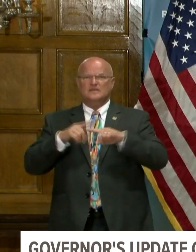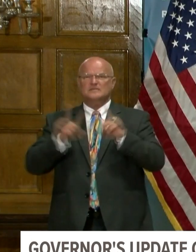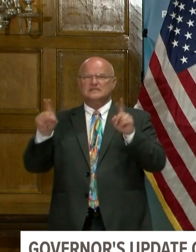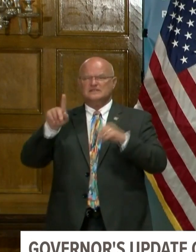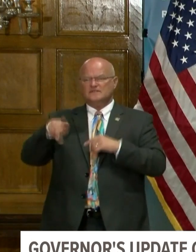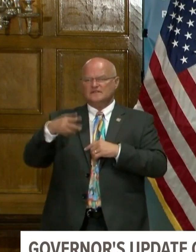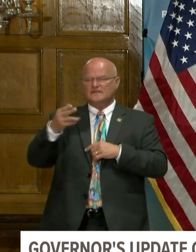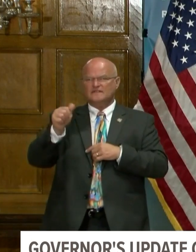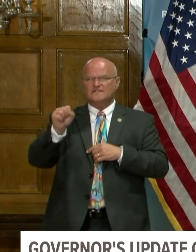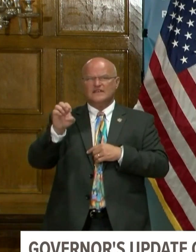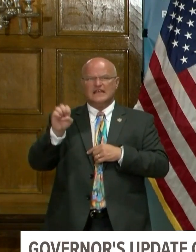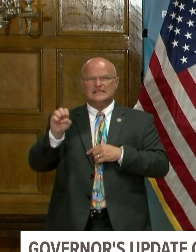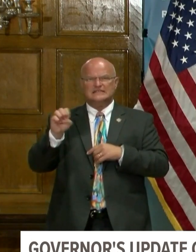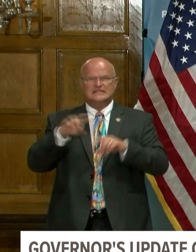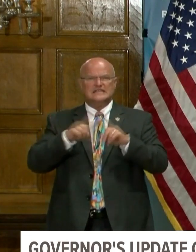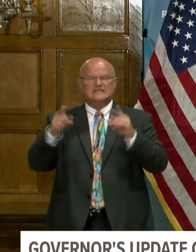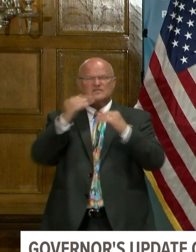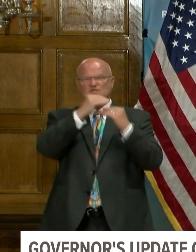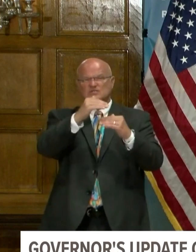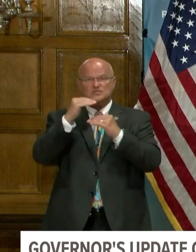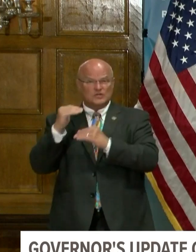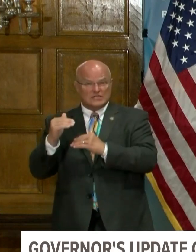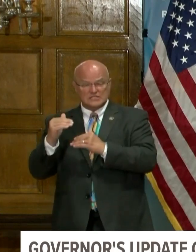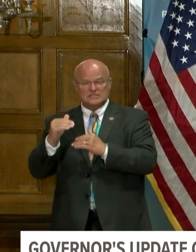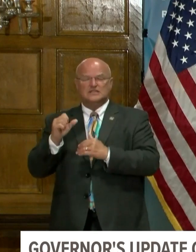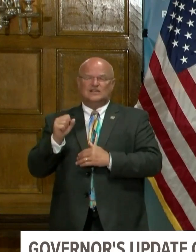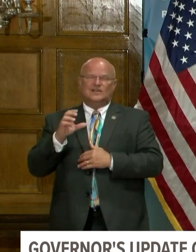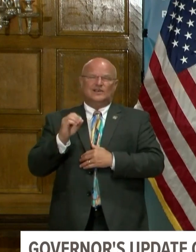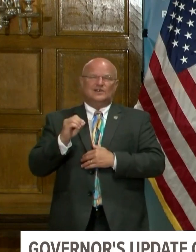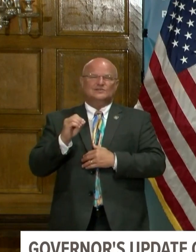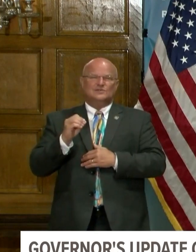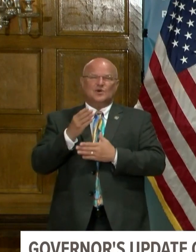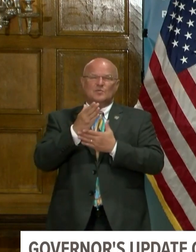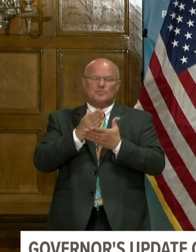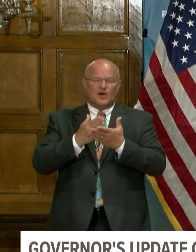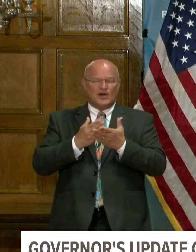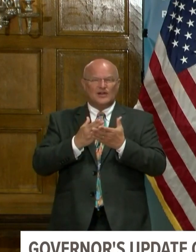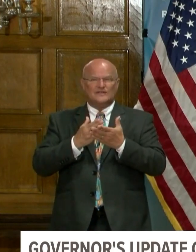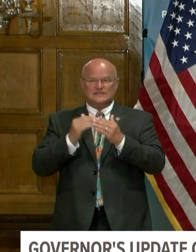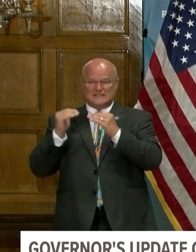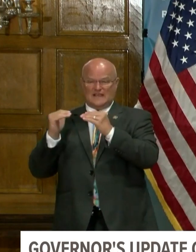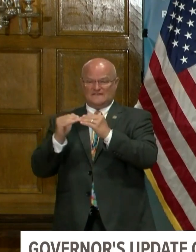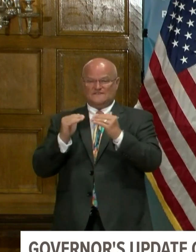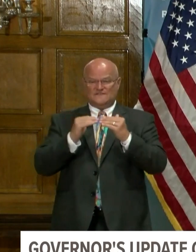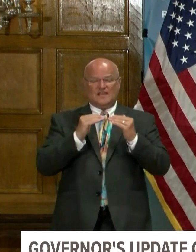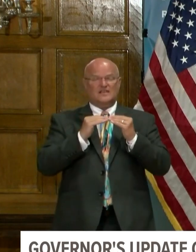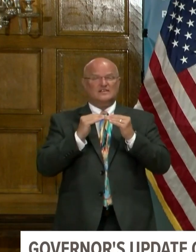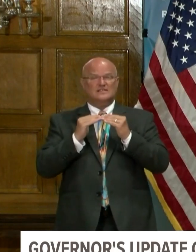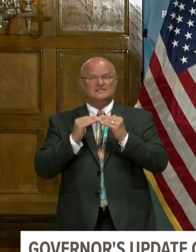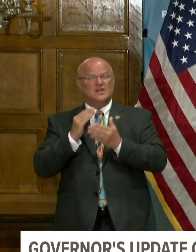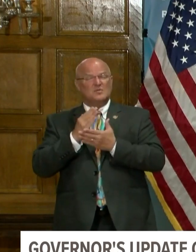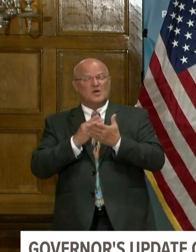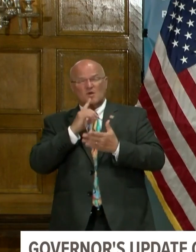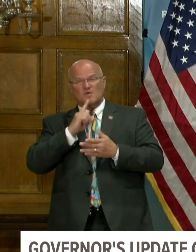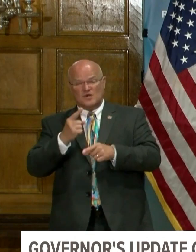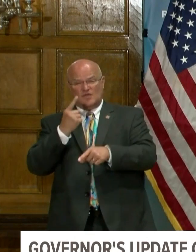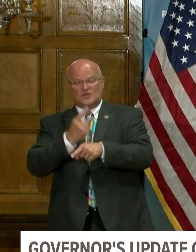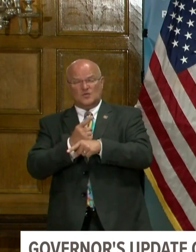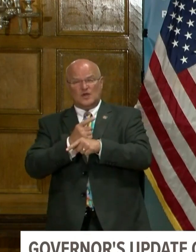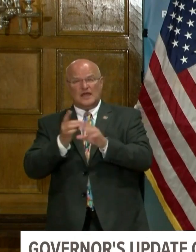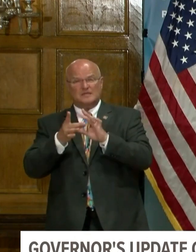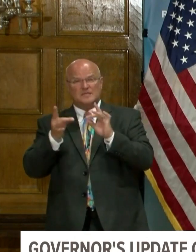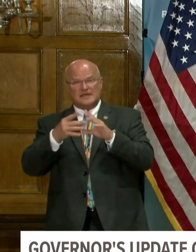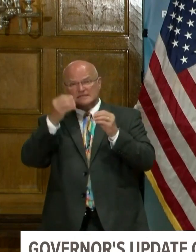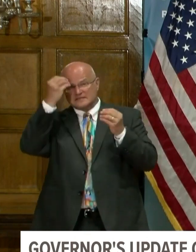different phases and different restrictions. And so part of it is a fairness, but part of it is really the right